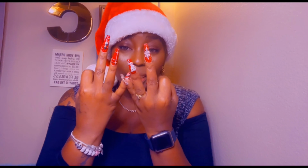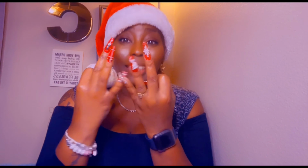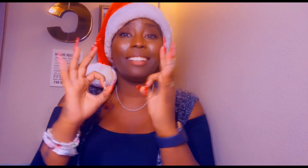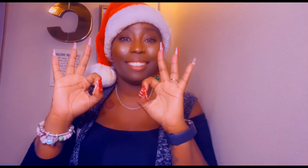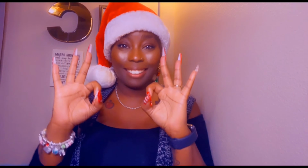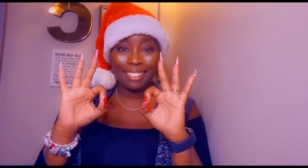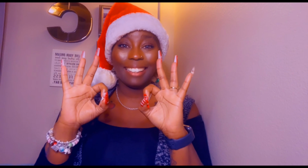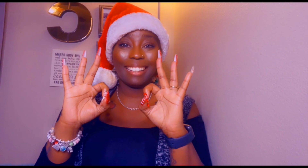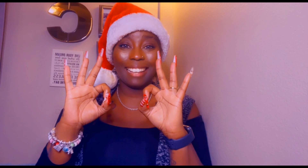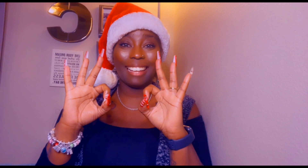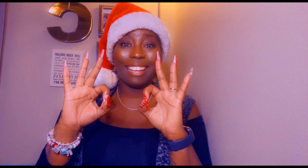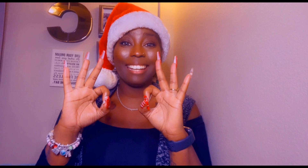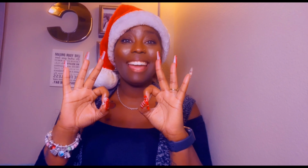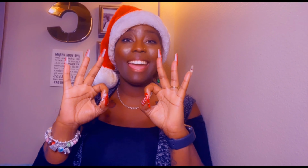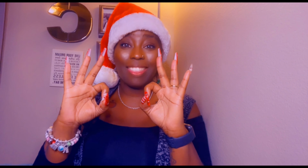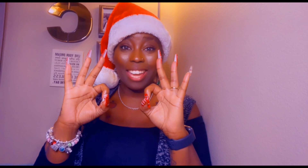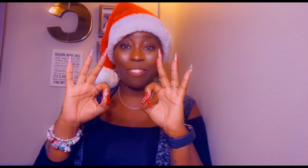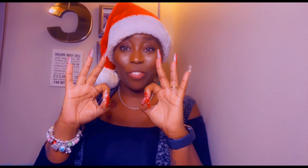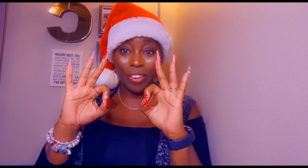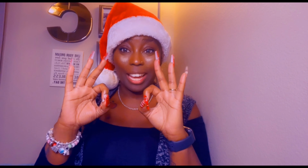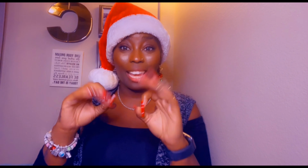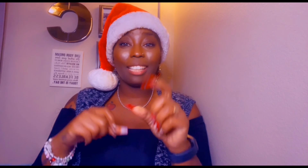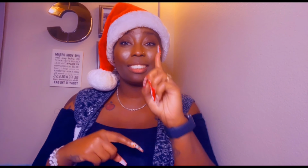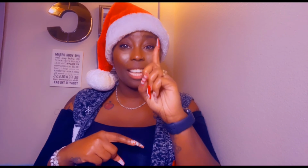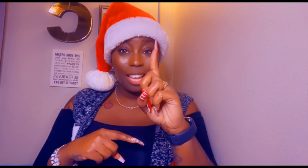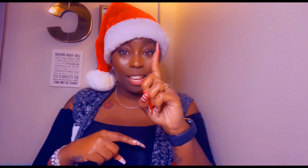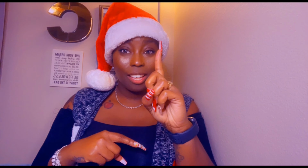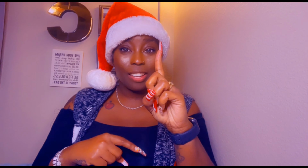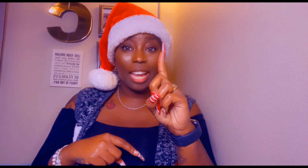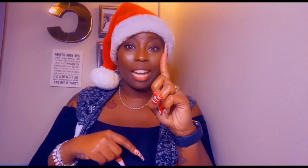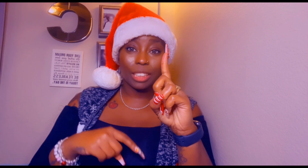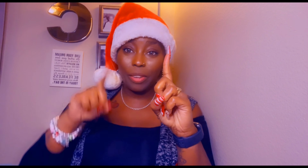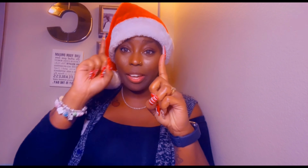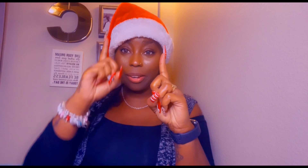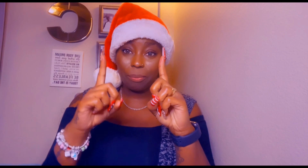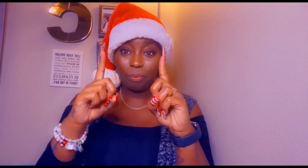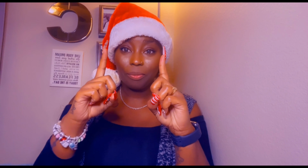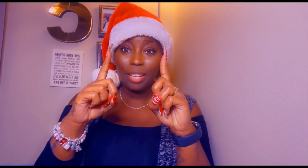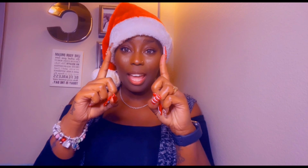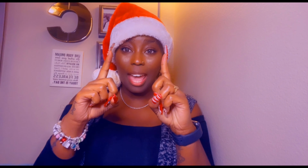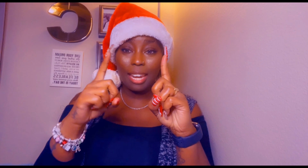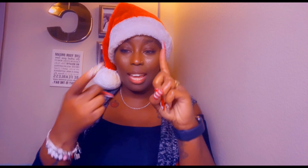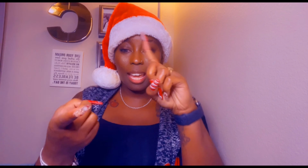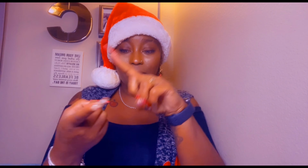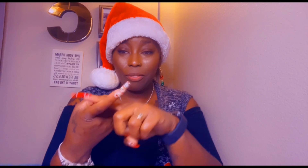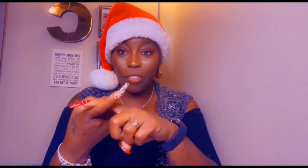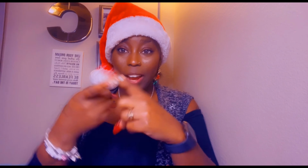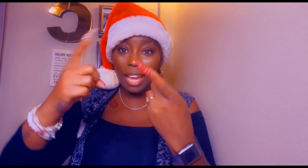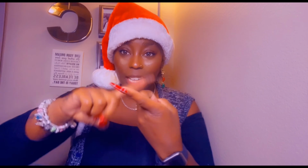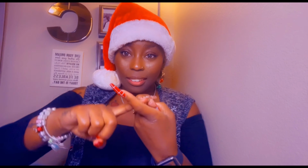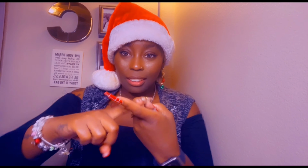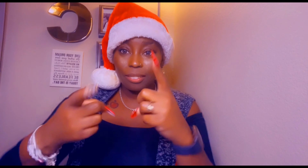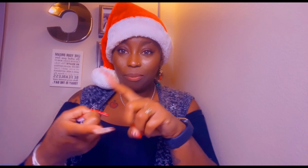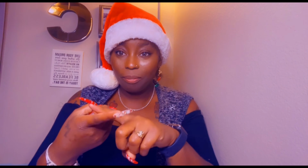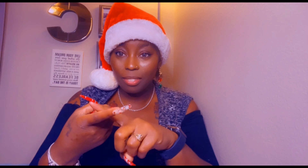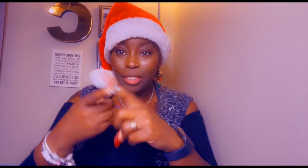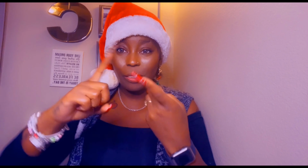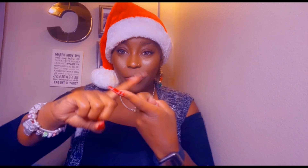Family. Good. And then friends. Your index finger. And then friends. Two